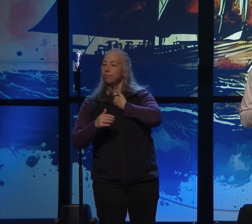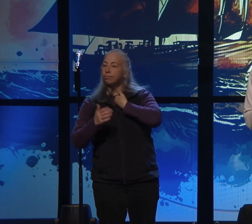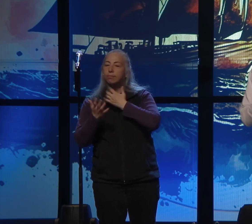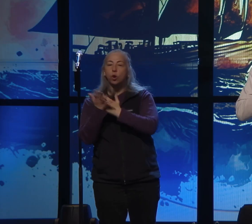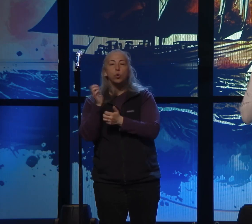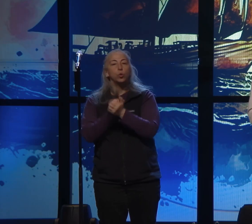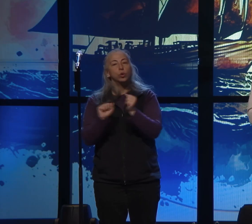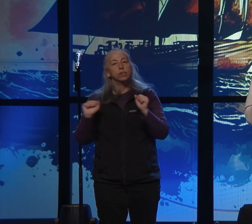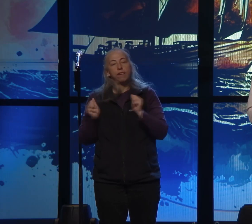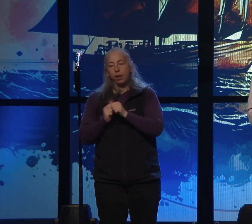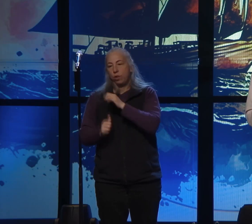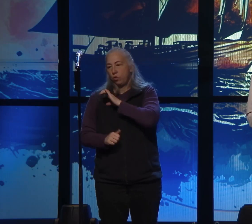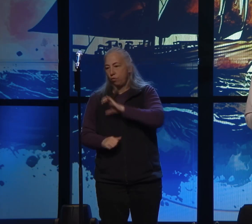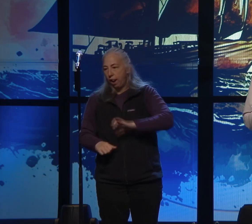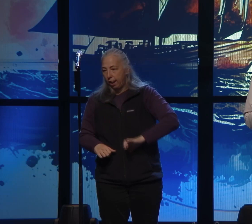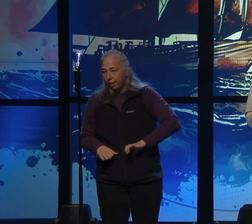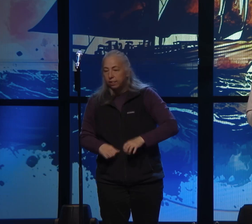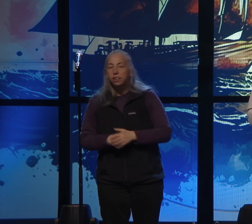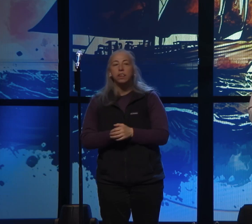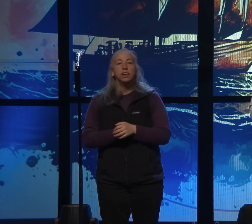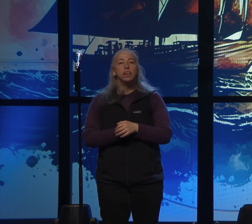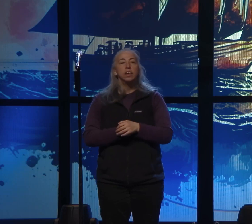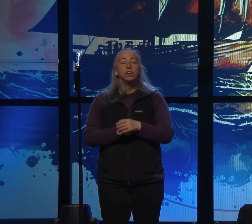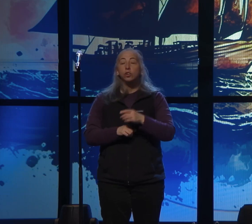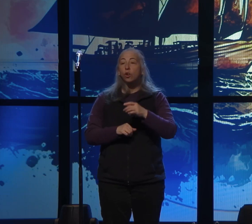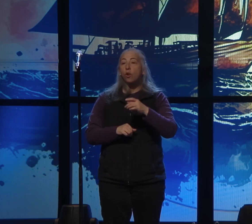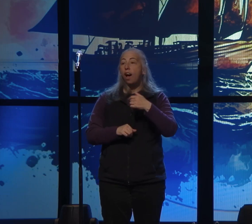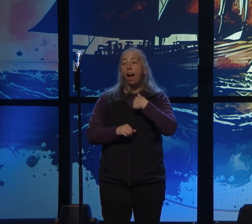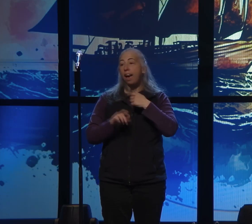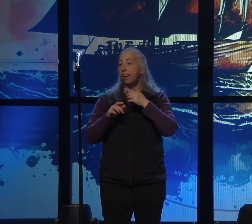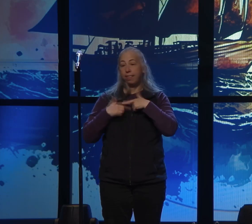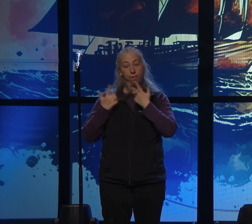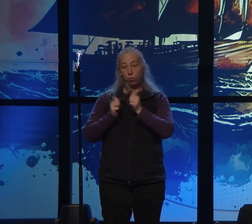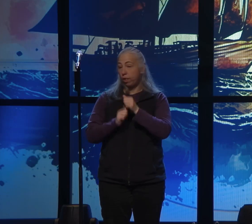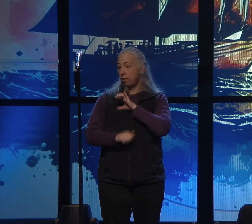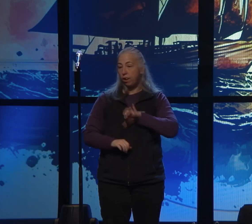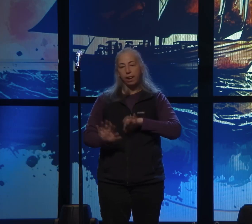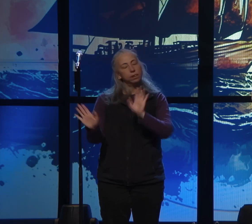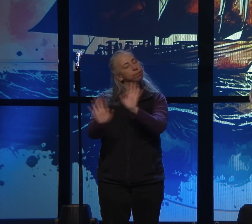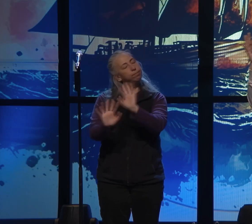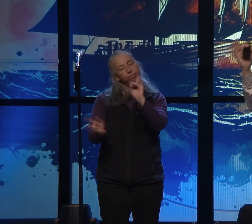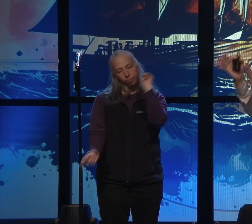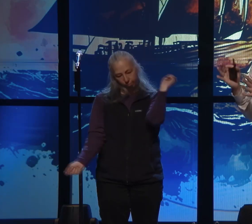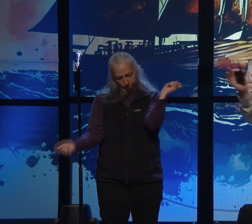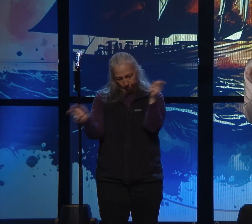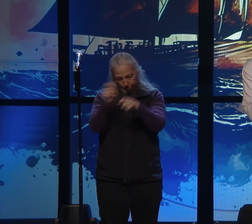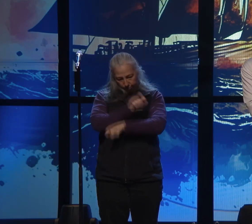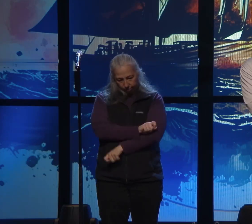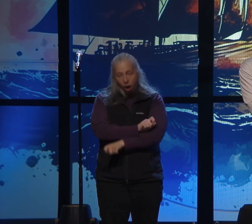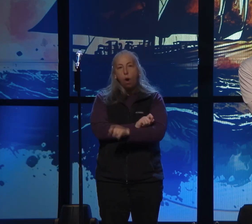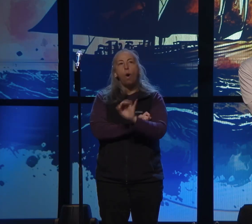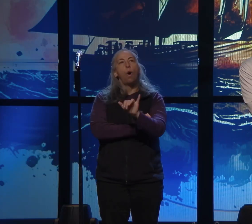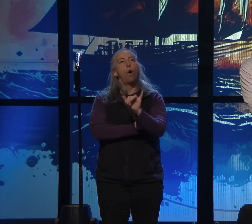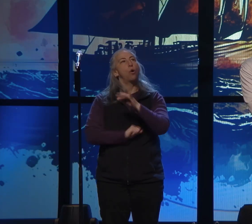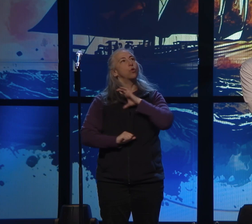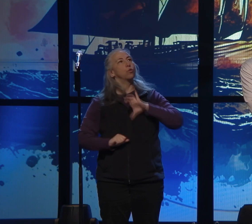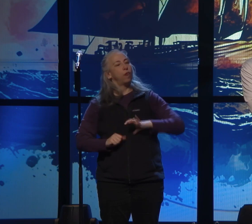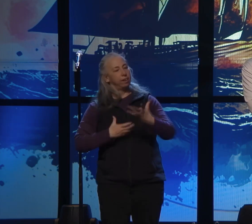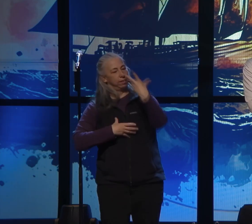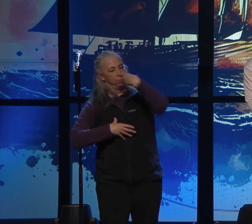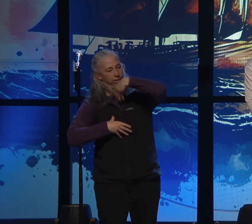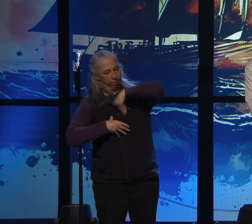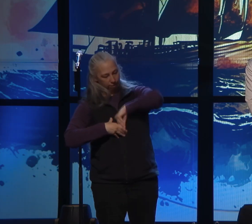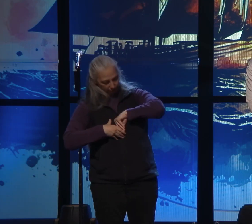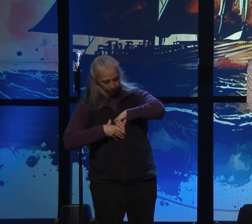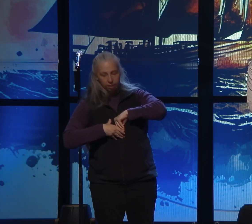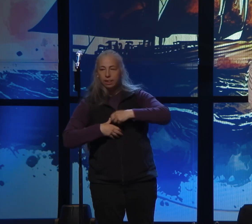no longer I who live, but Christ who lives within me. Meaning, I have had a complete change in way of seeing the world. Think about that first song we sang today.